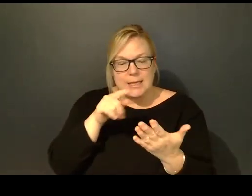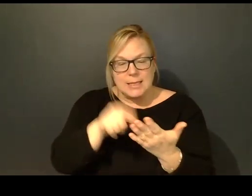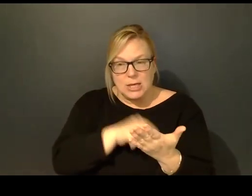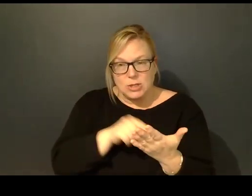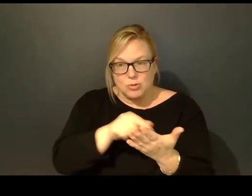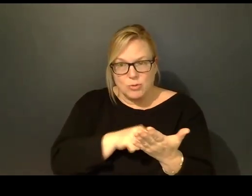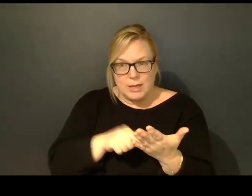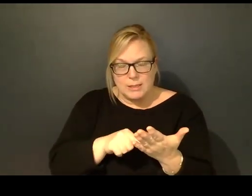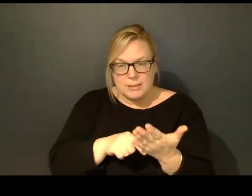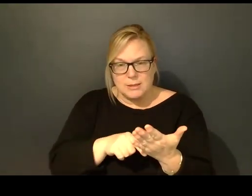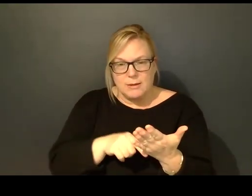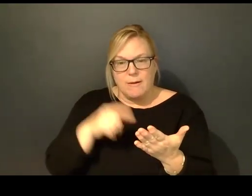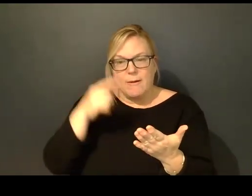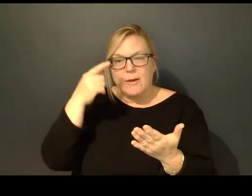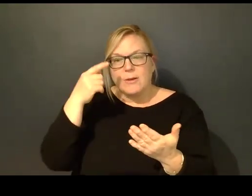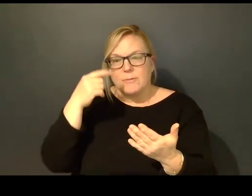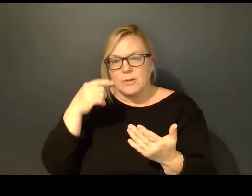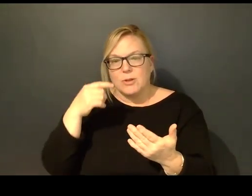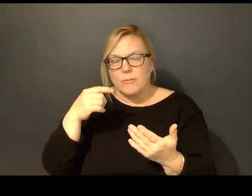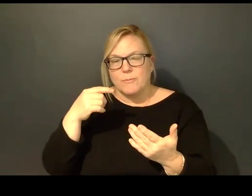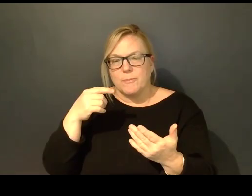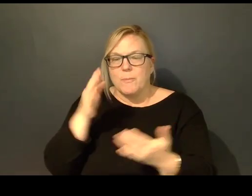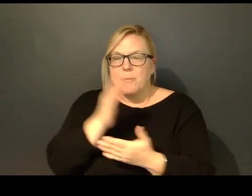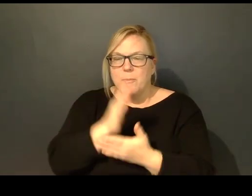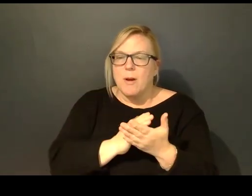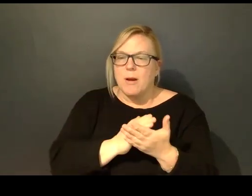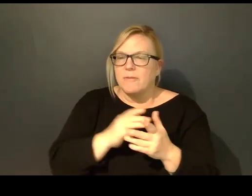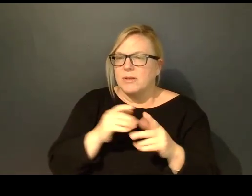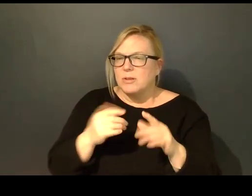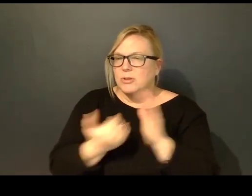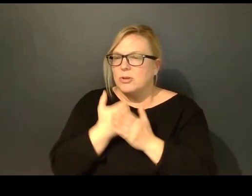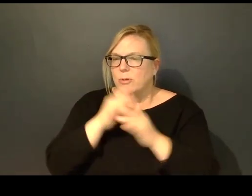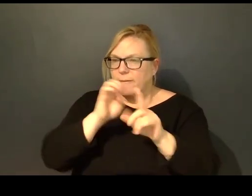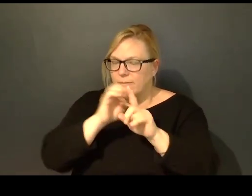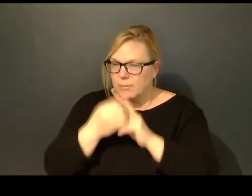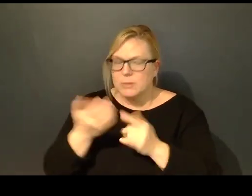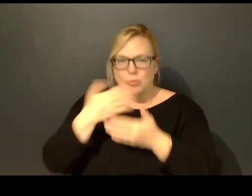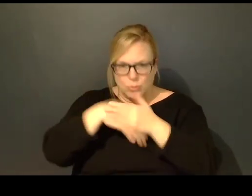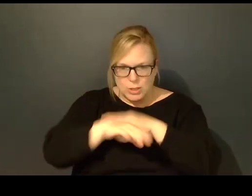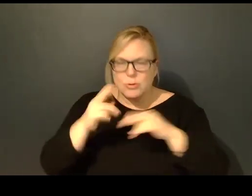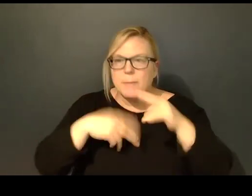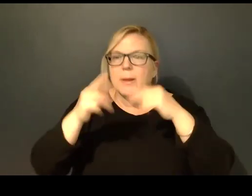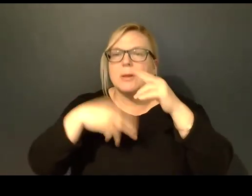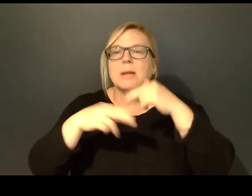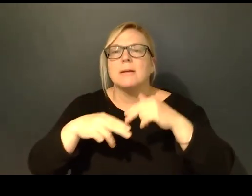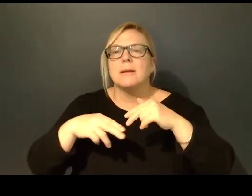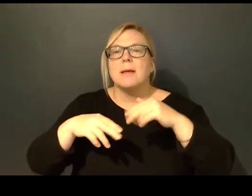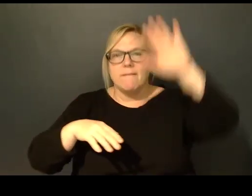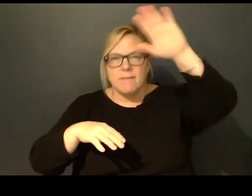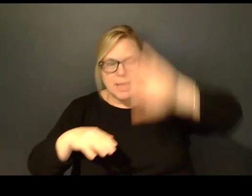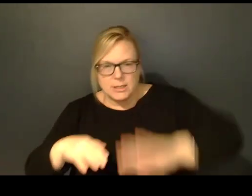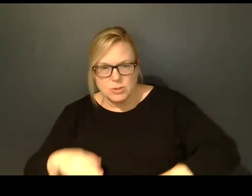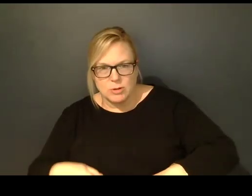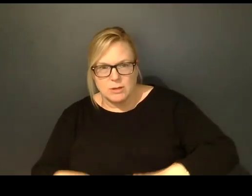built environment, which doesn't make any sense to me. So just to clarify, so I walk into a building, it's a flat screen,